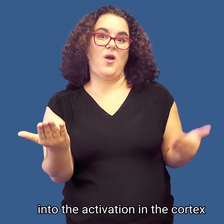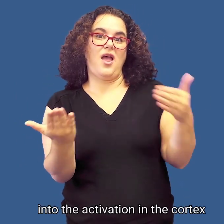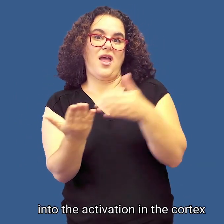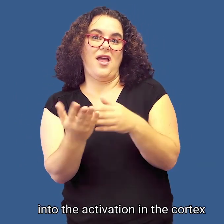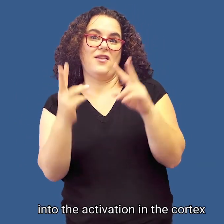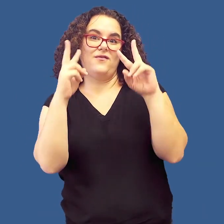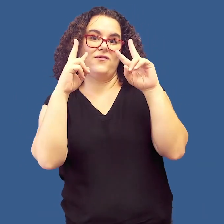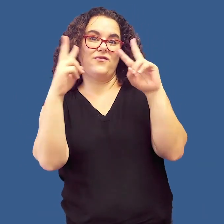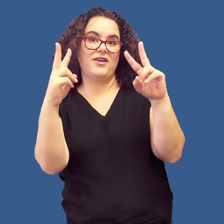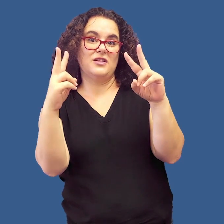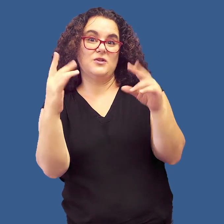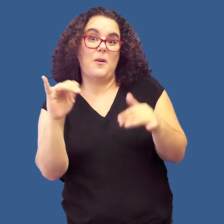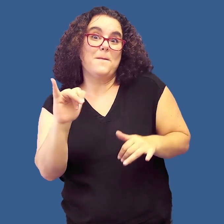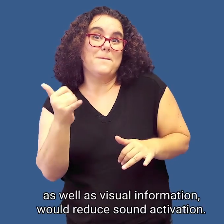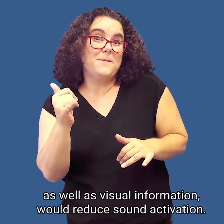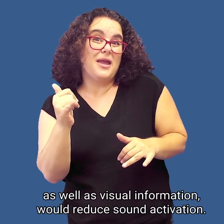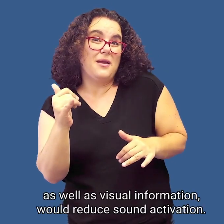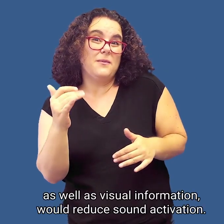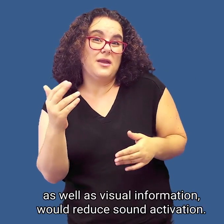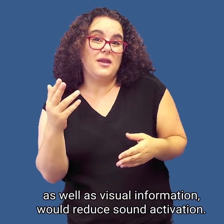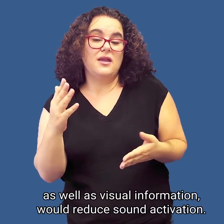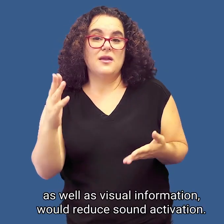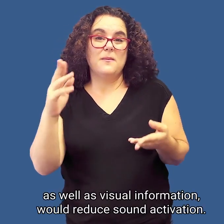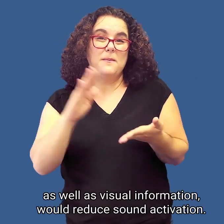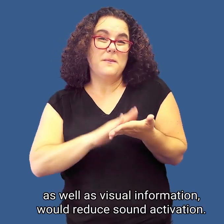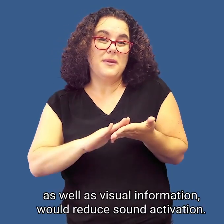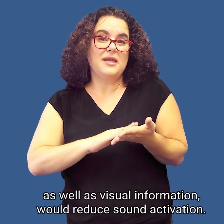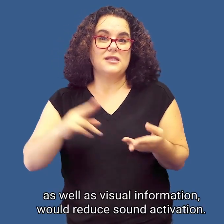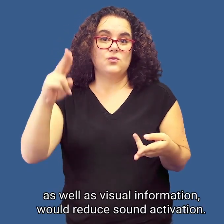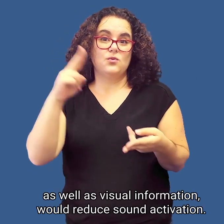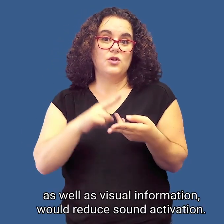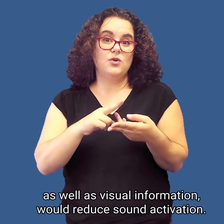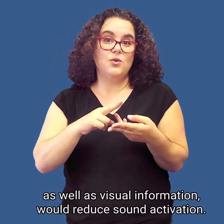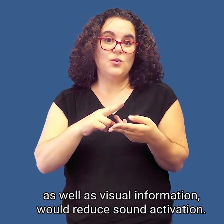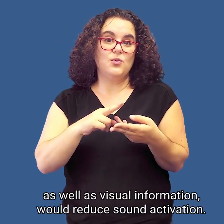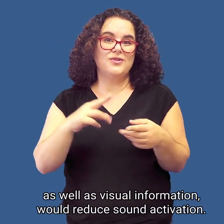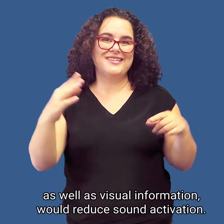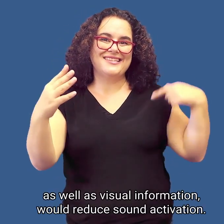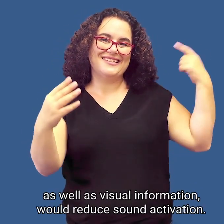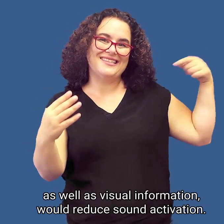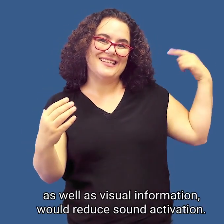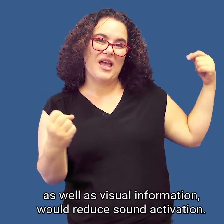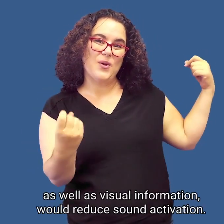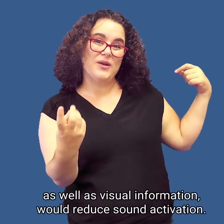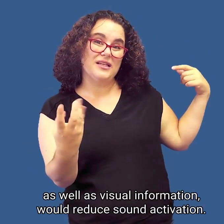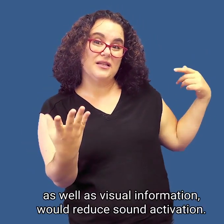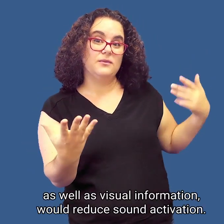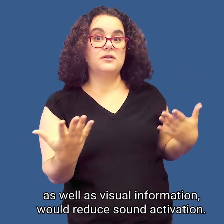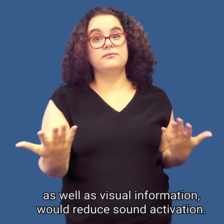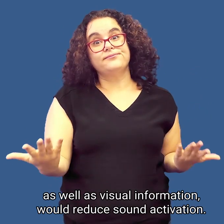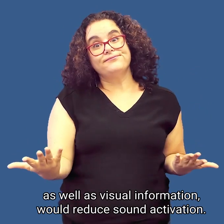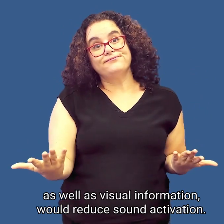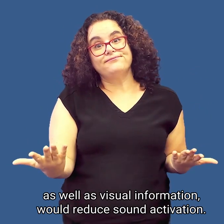cortex, as well as visual information, would reduce sound